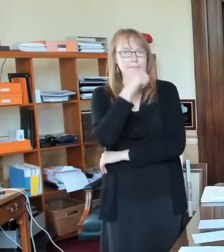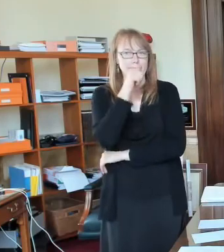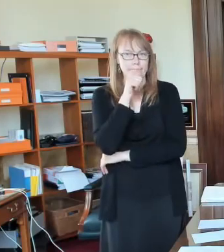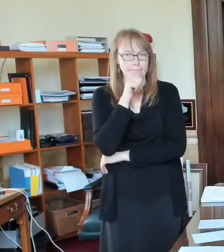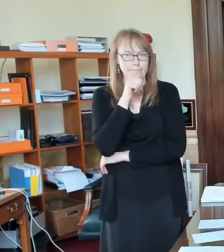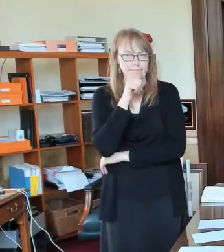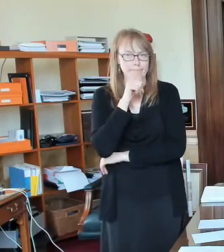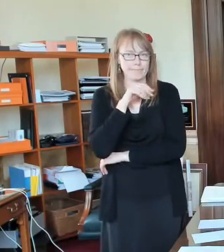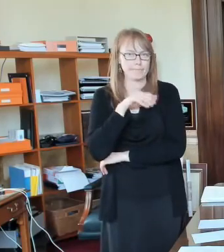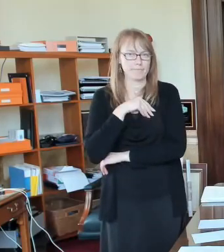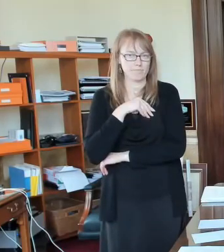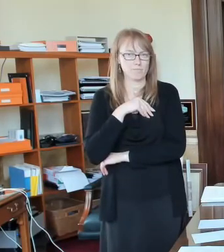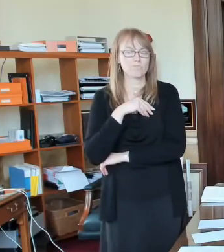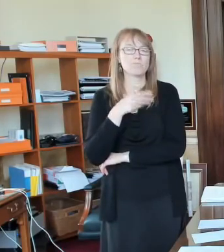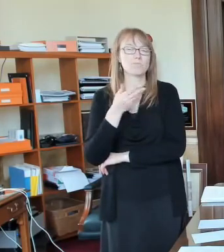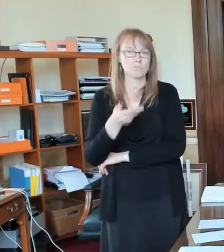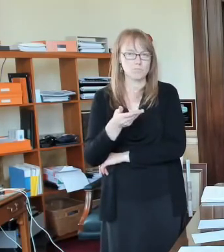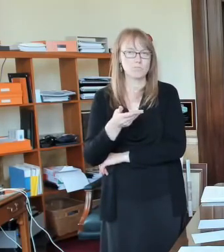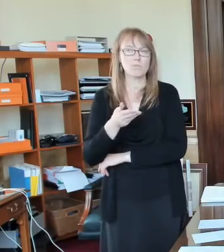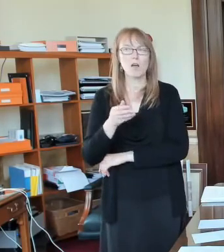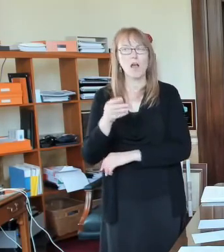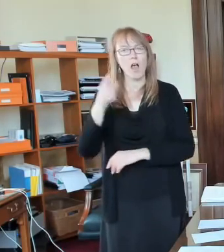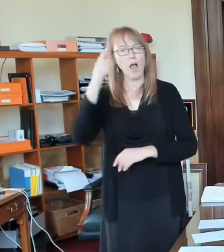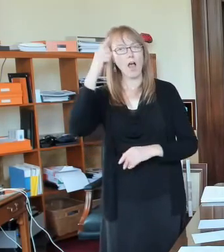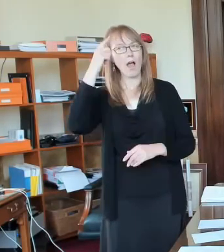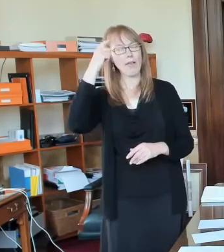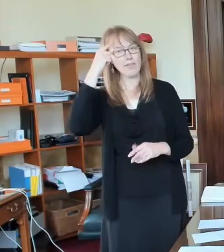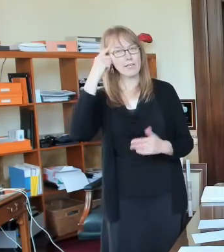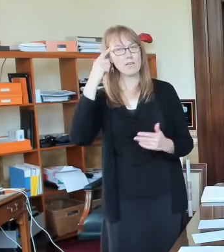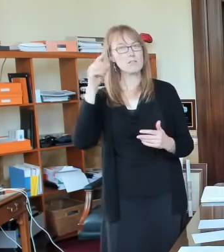masks. And again, the thing that I would ask you